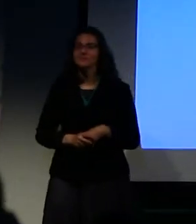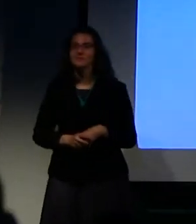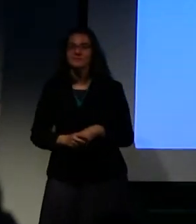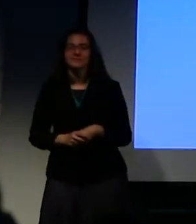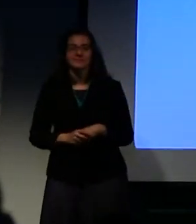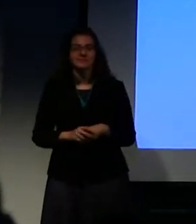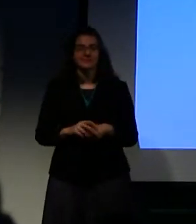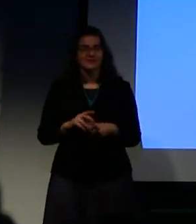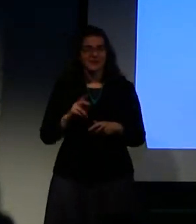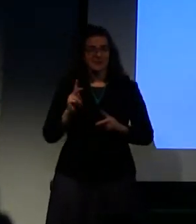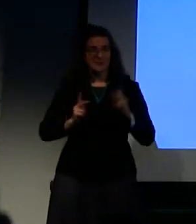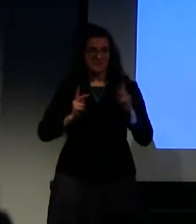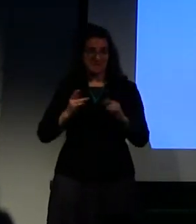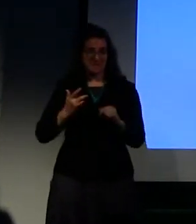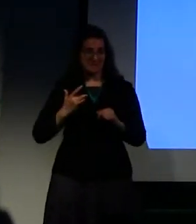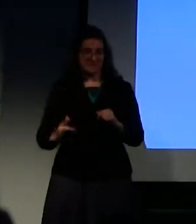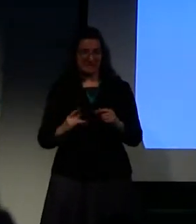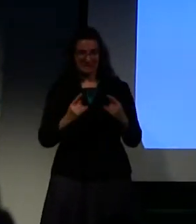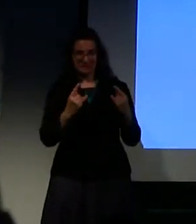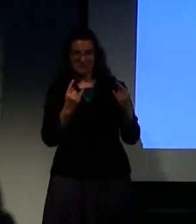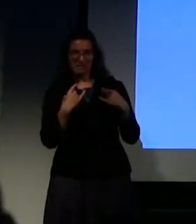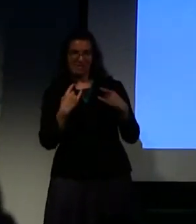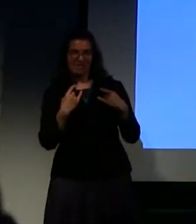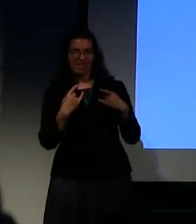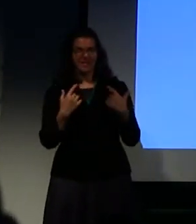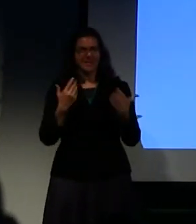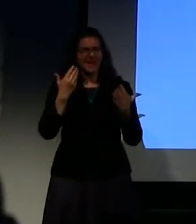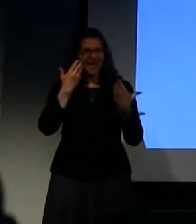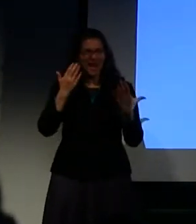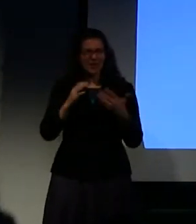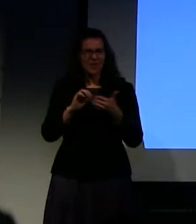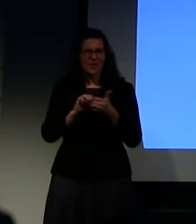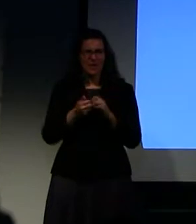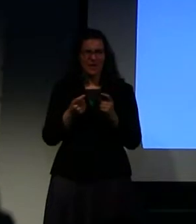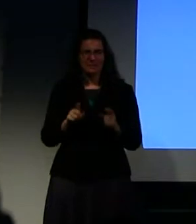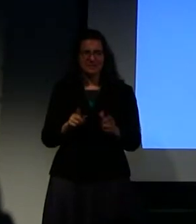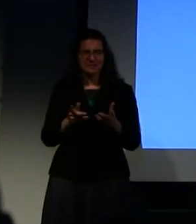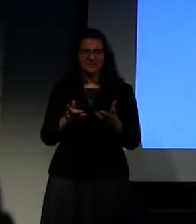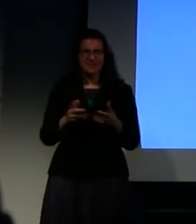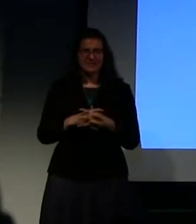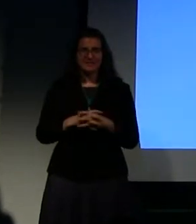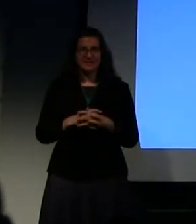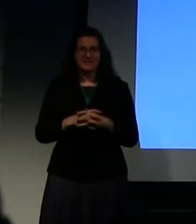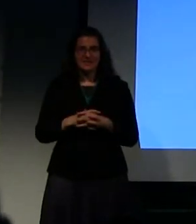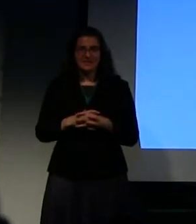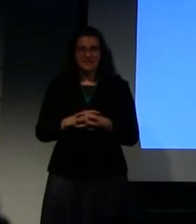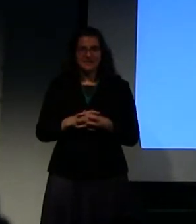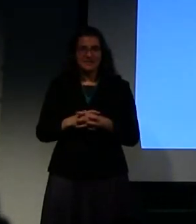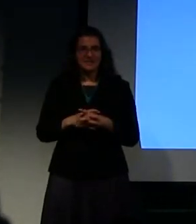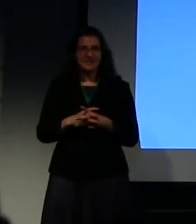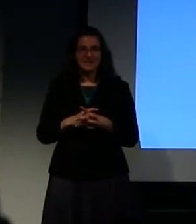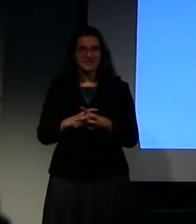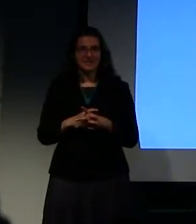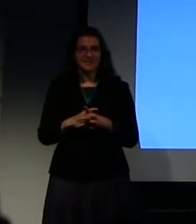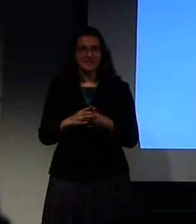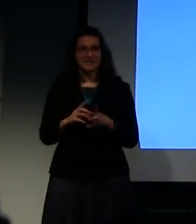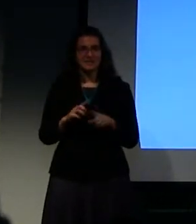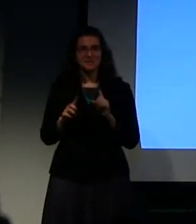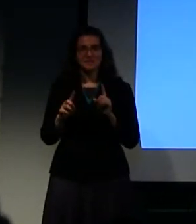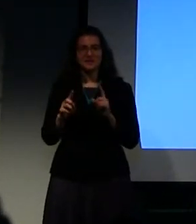People tend to make fun of me, and I don't know how this happens, but I get like seeked out